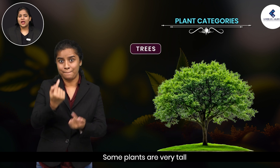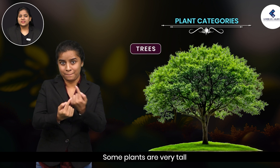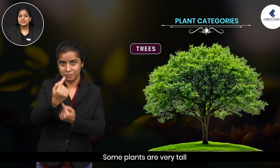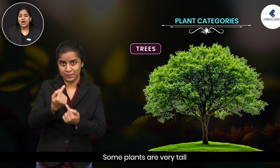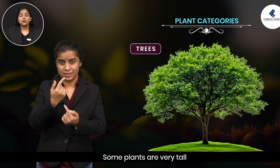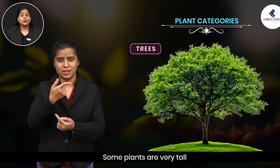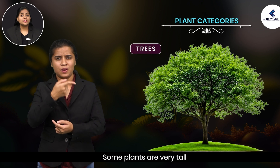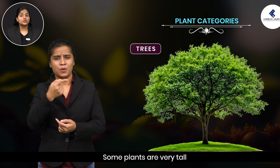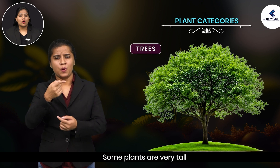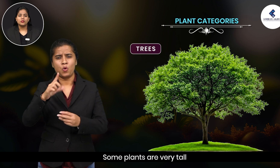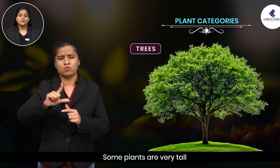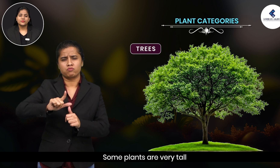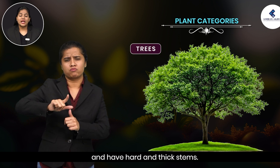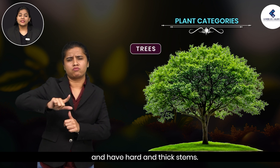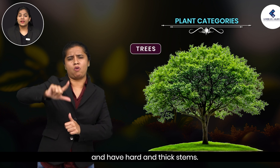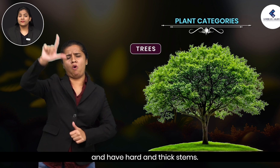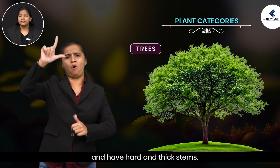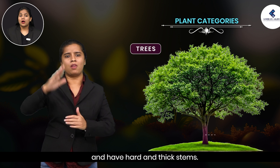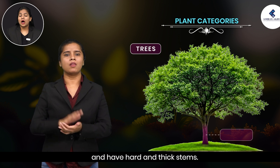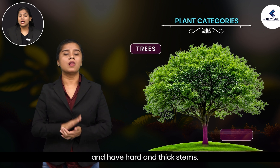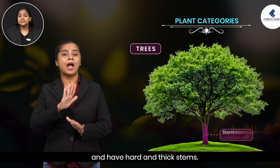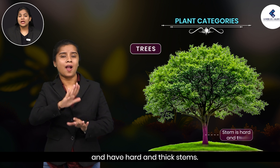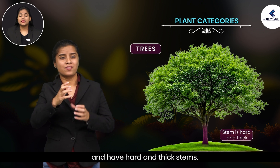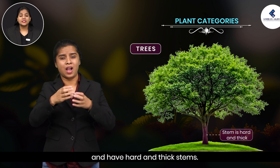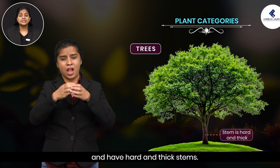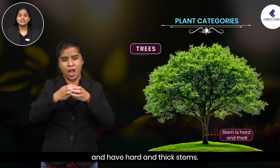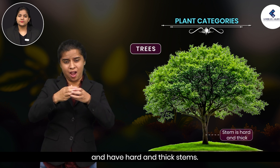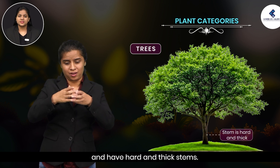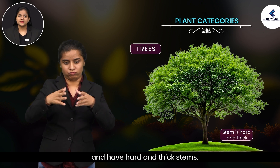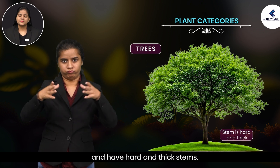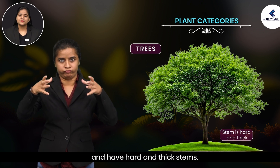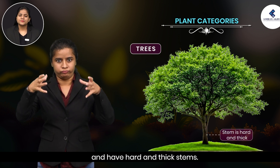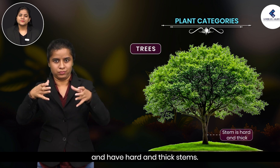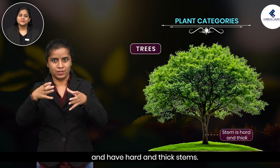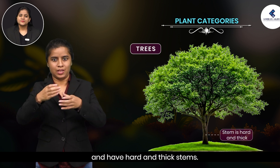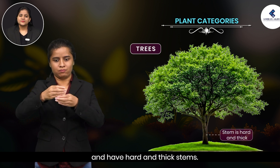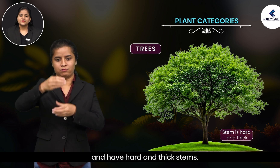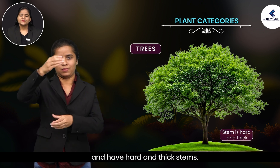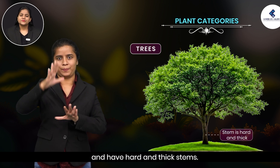Some plants are very tall and have hard and thick stems.